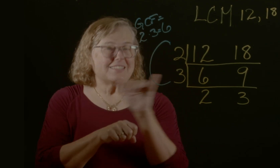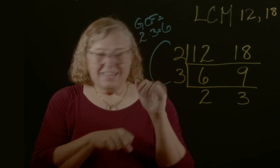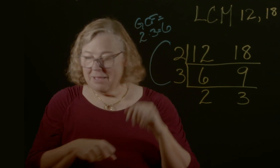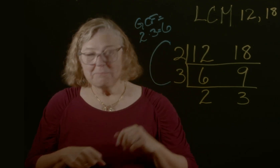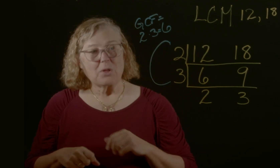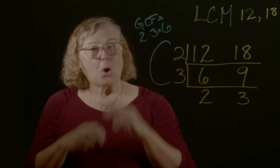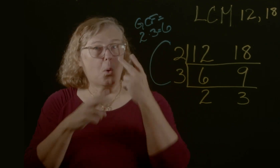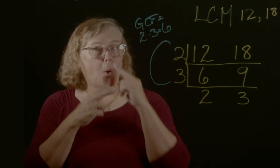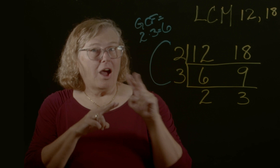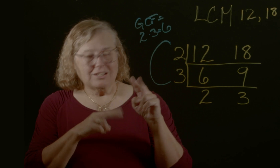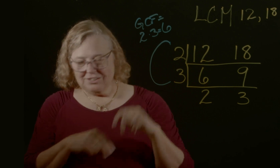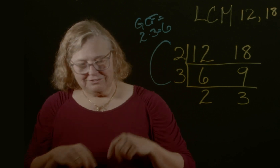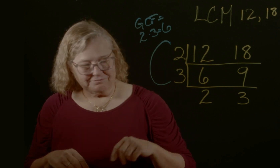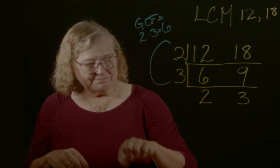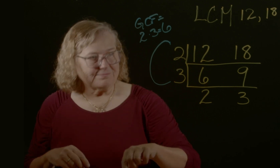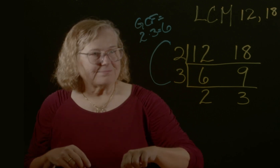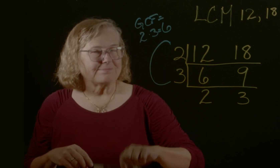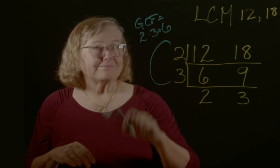We are going to use this exact same thing. Watch this.